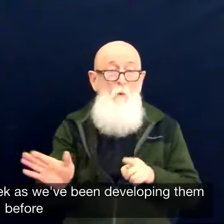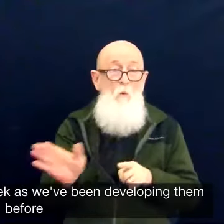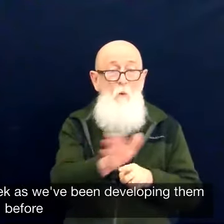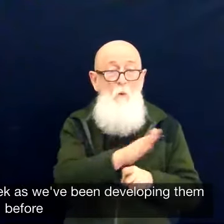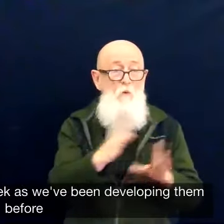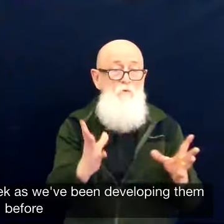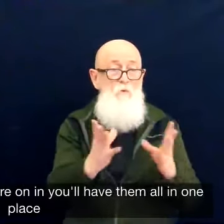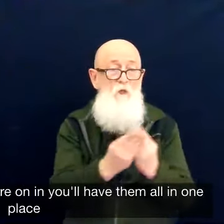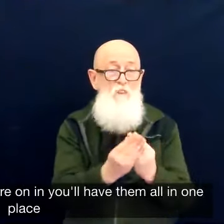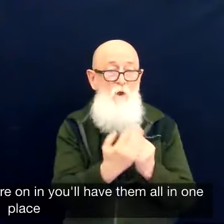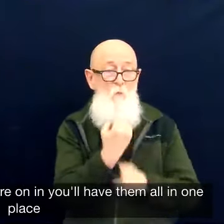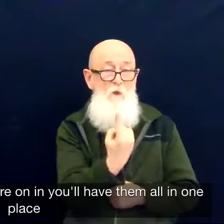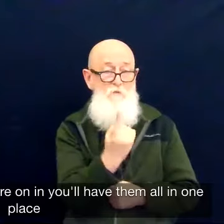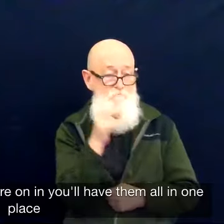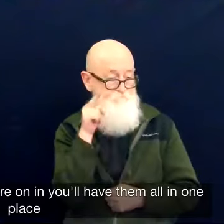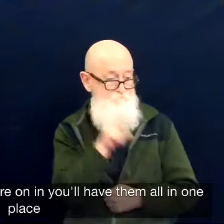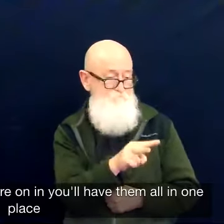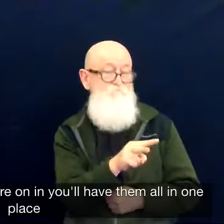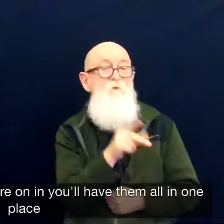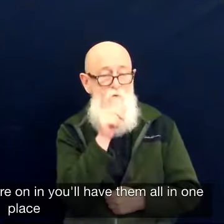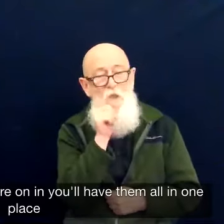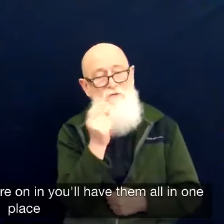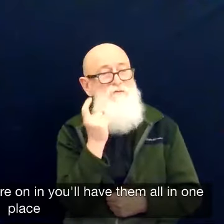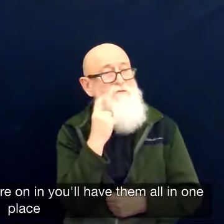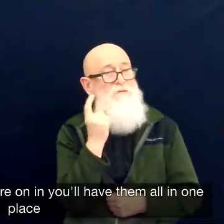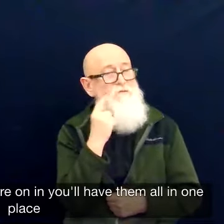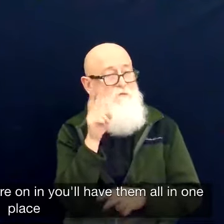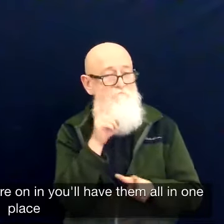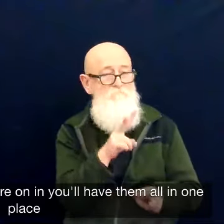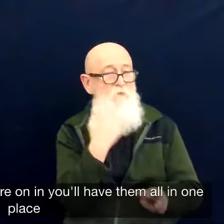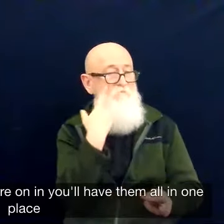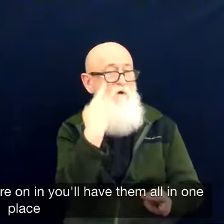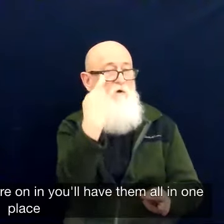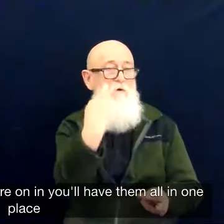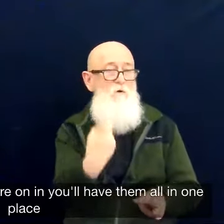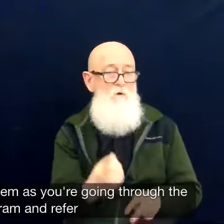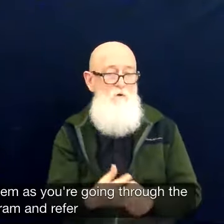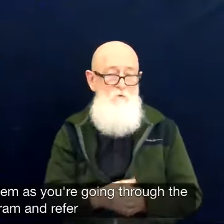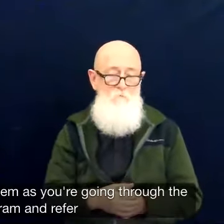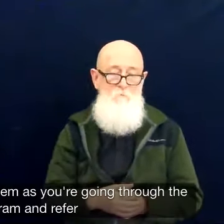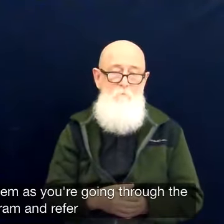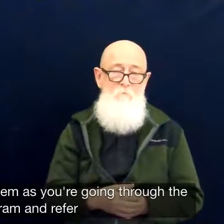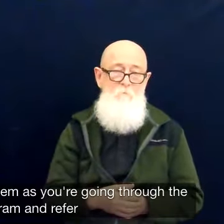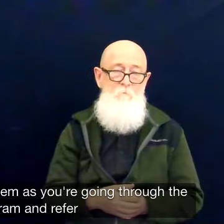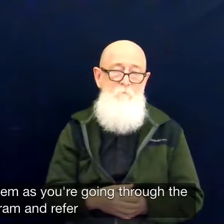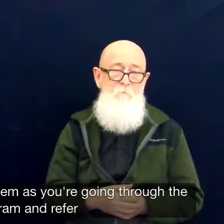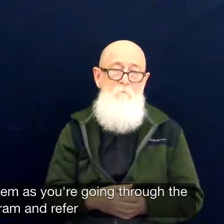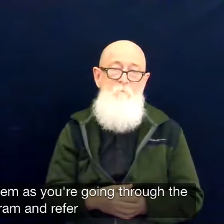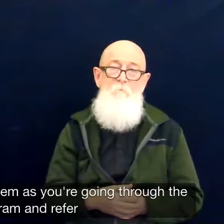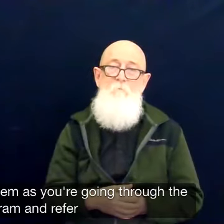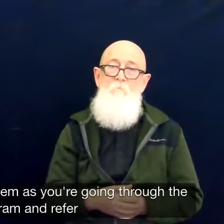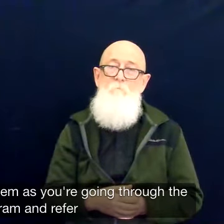you can refer to them as you're going through the program and referring back to them for ideas as you're in the